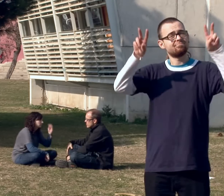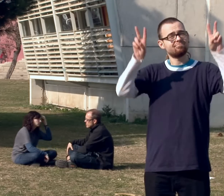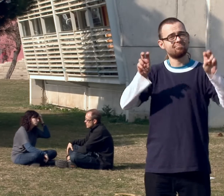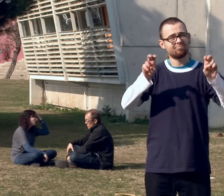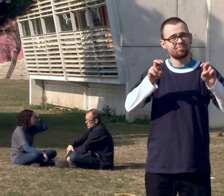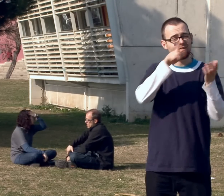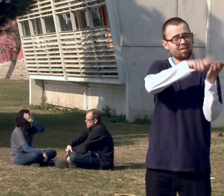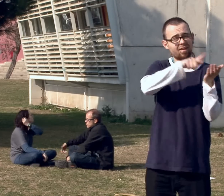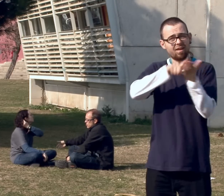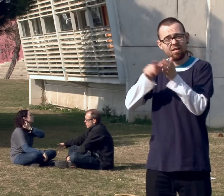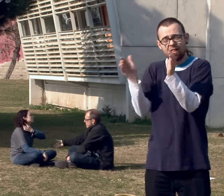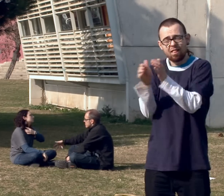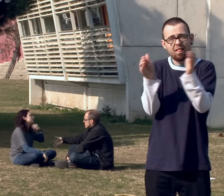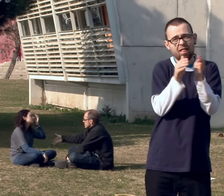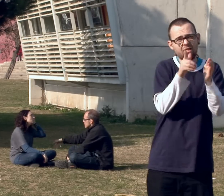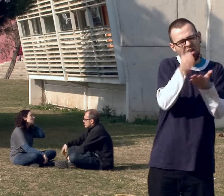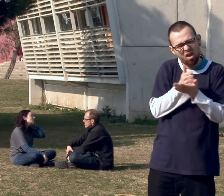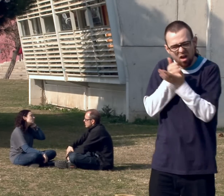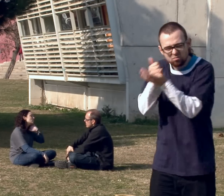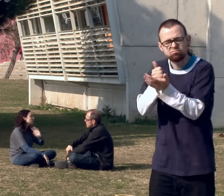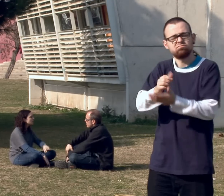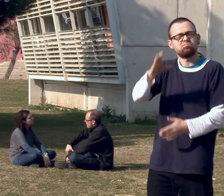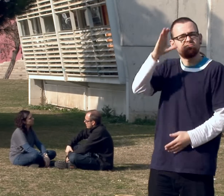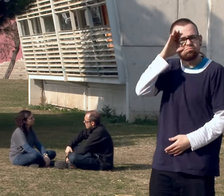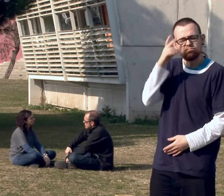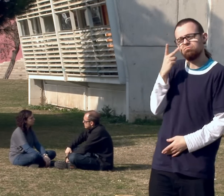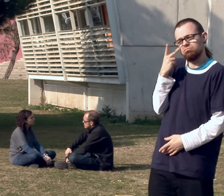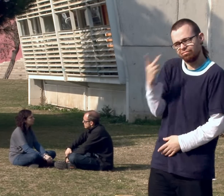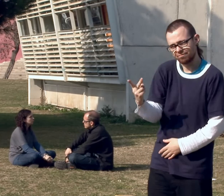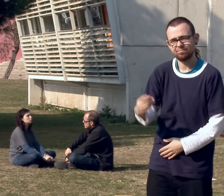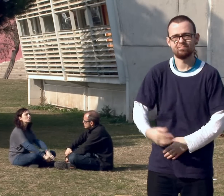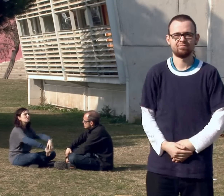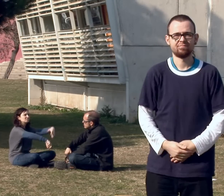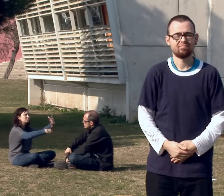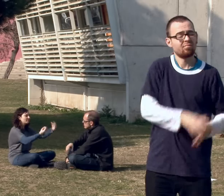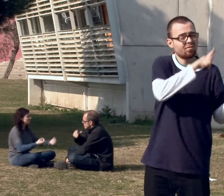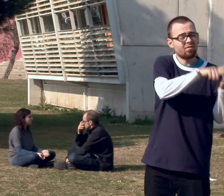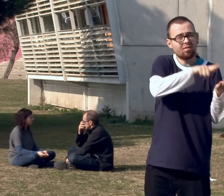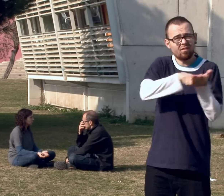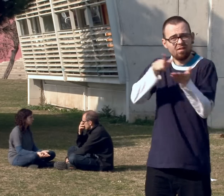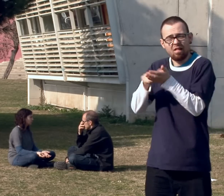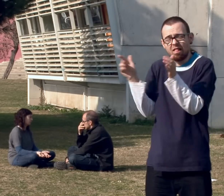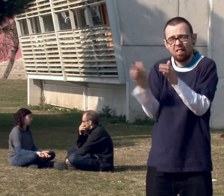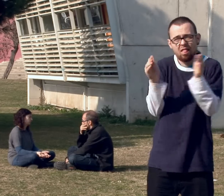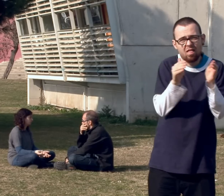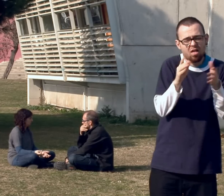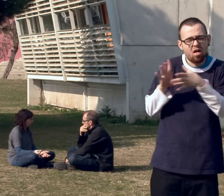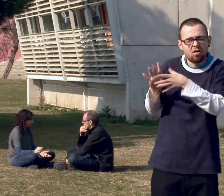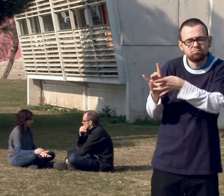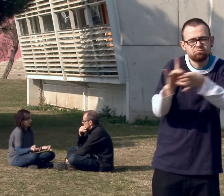5. Give voices to minorities and listen to them. Lots of minorities all together make up a majority. Don't